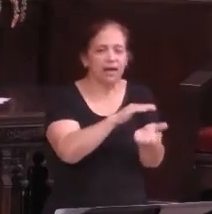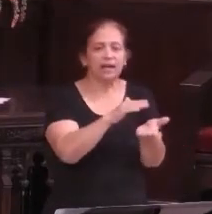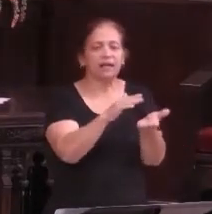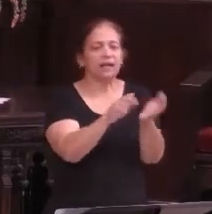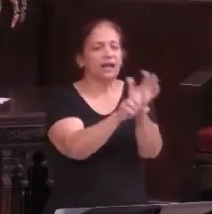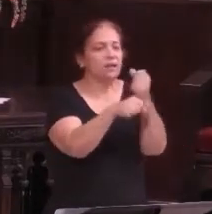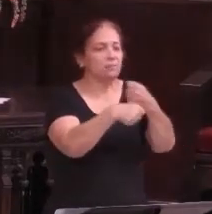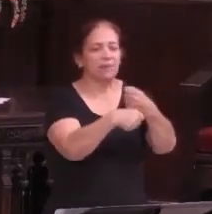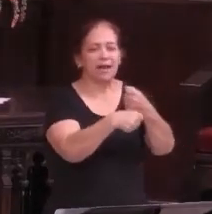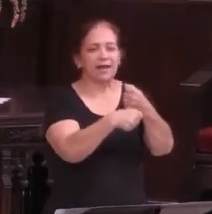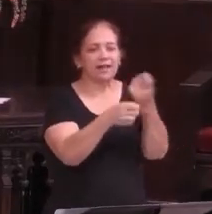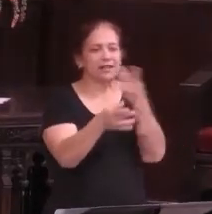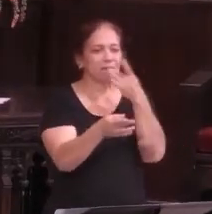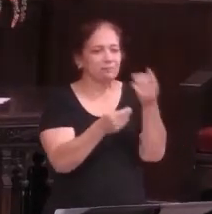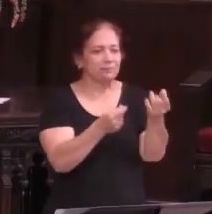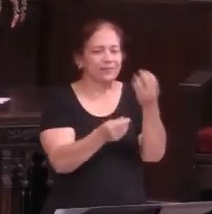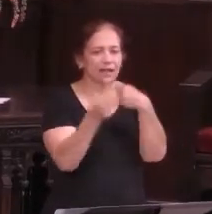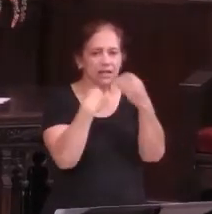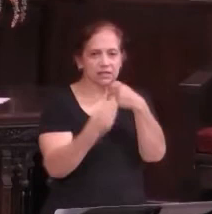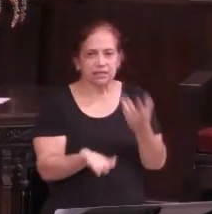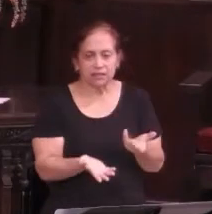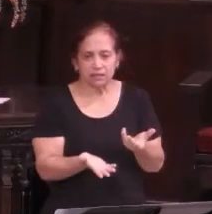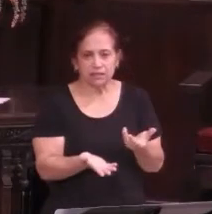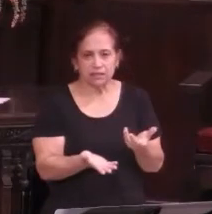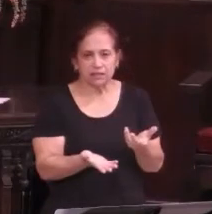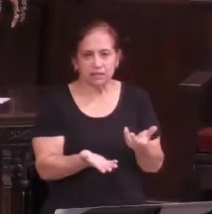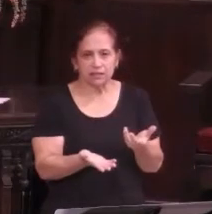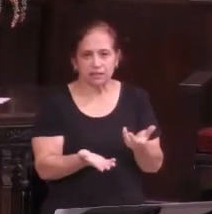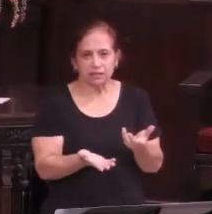to create a feast?